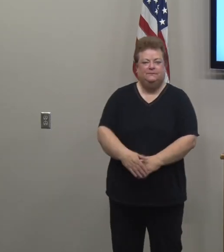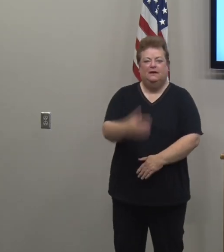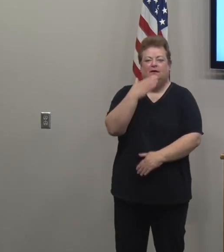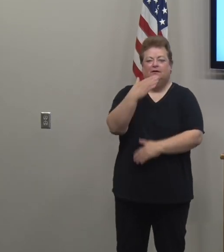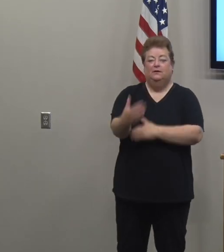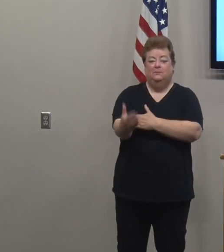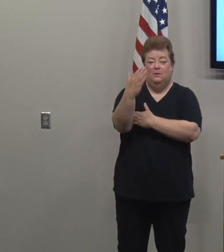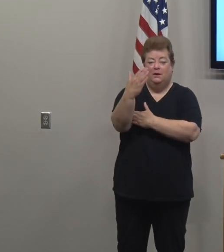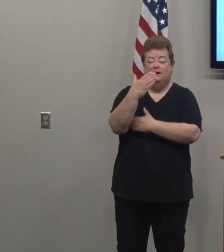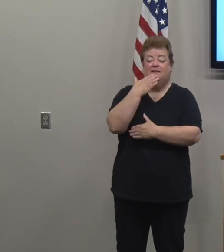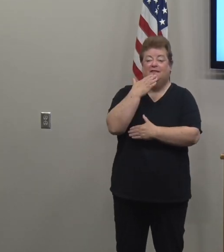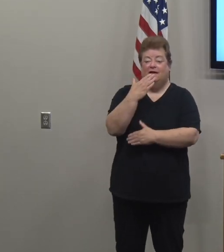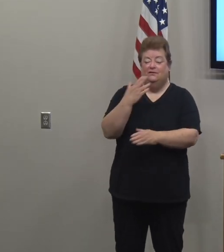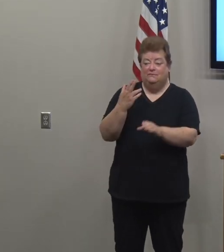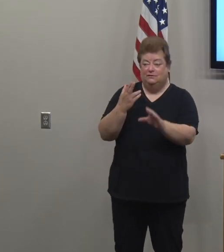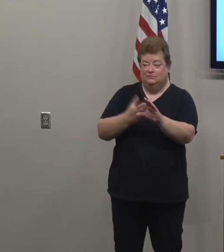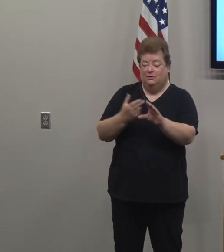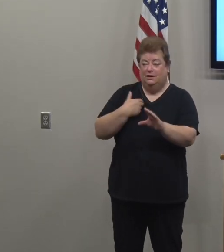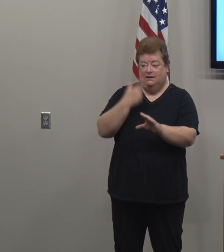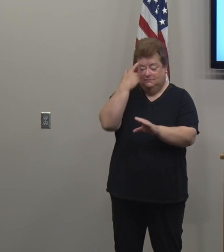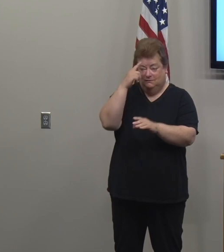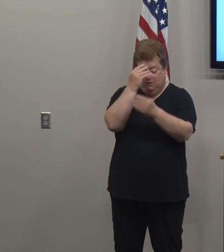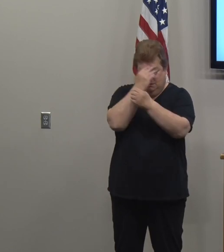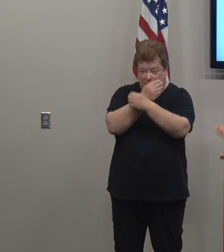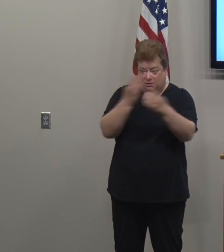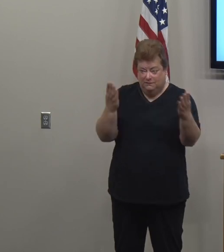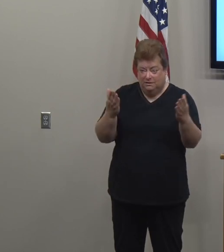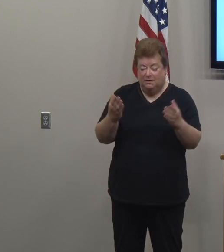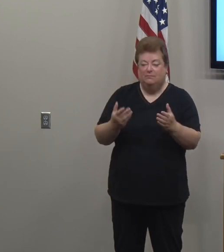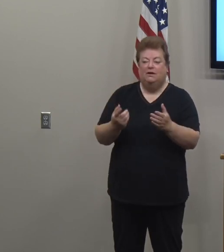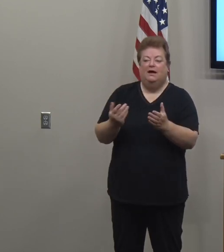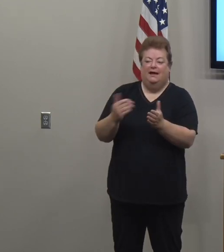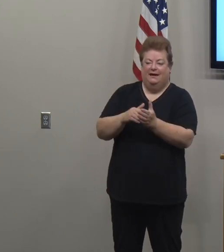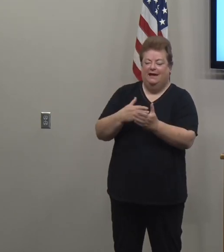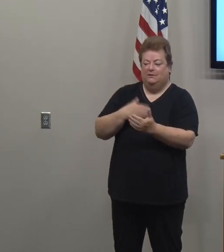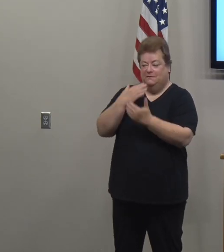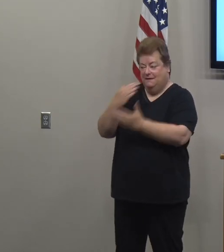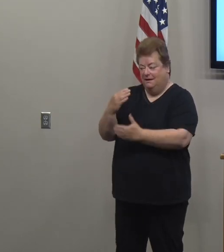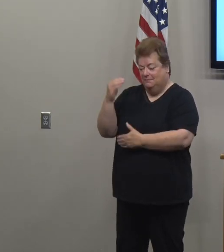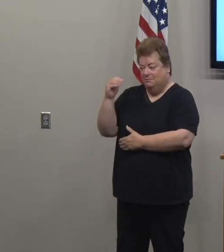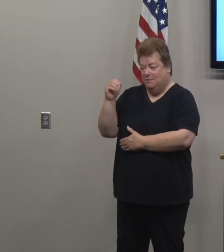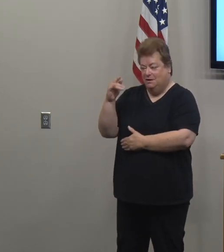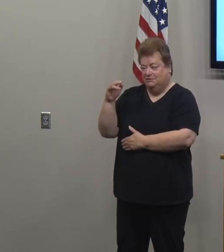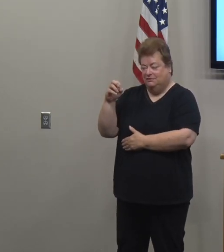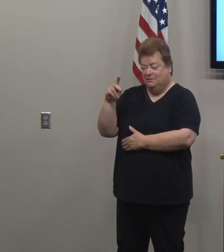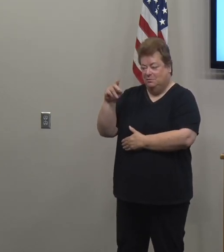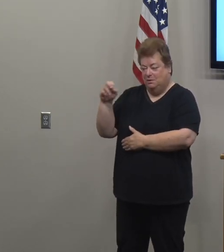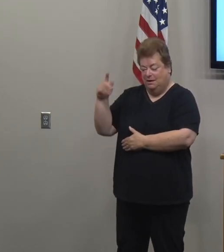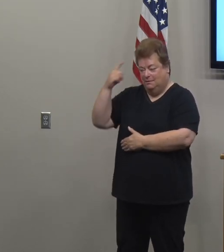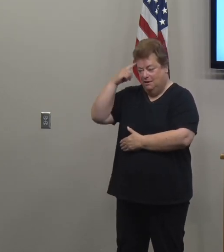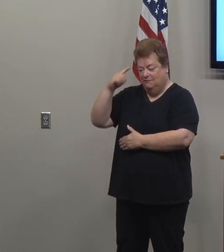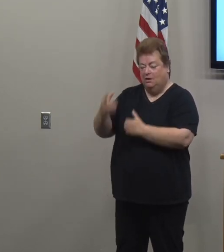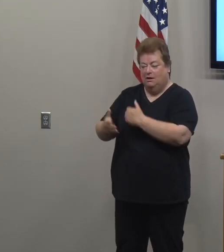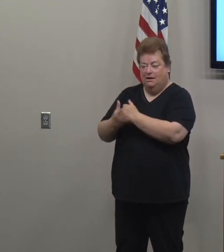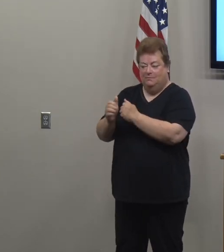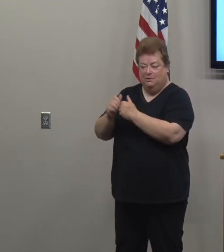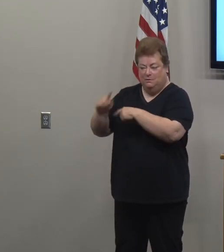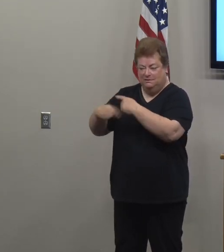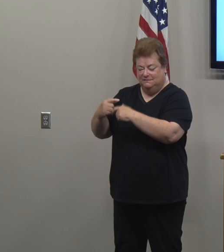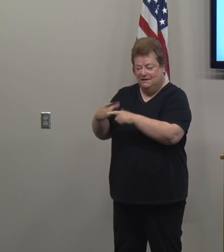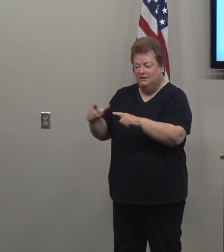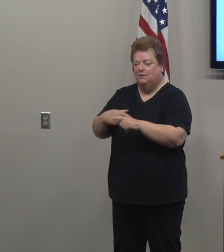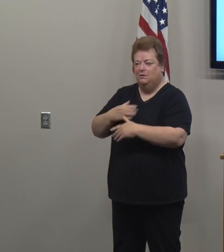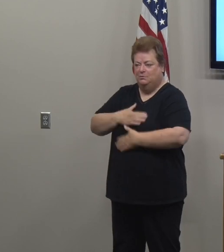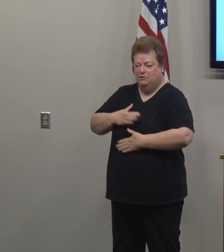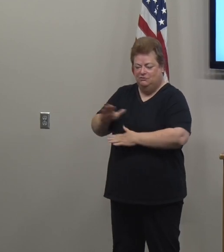Good morning, and thank you for joining us for this briefing. Once again, interpreter Margie Propp is here to help with sign language, and we appreciate your